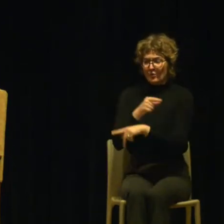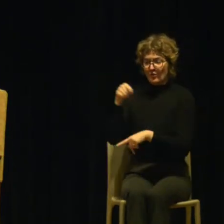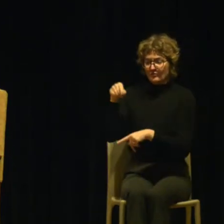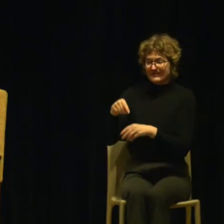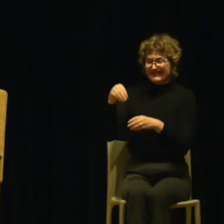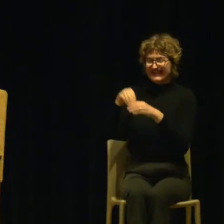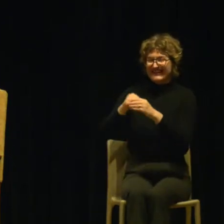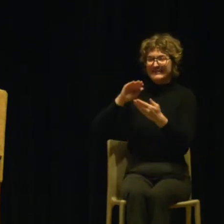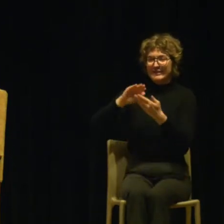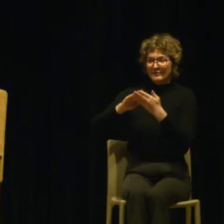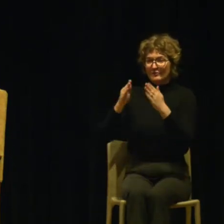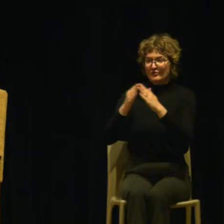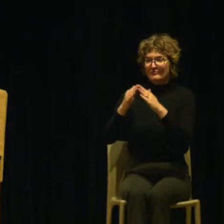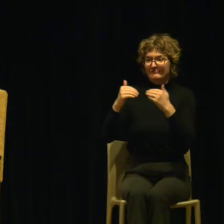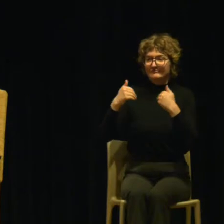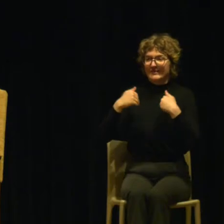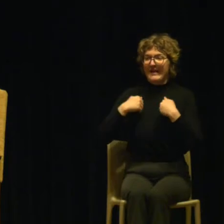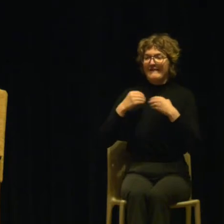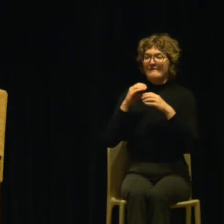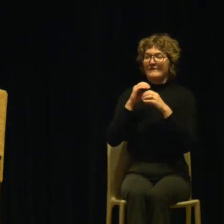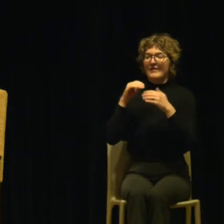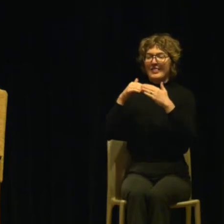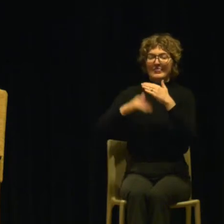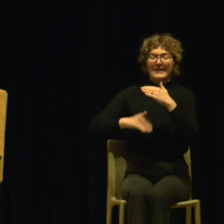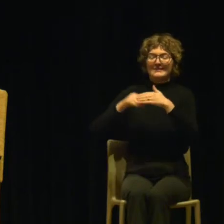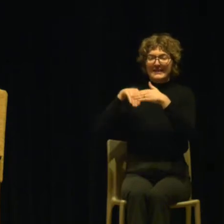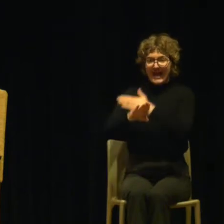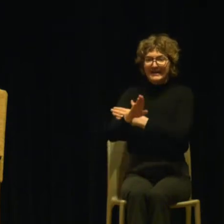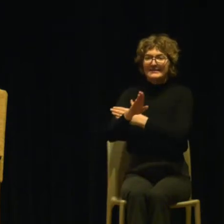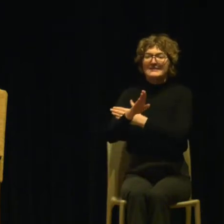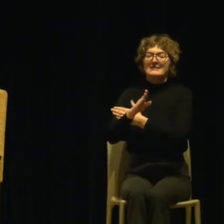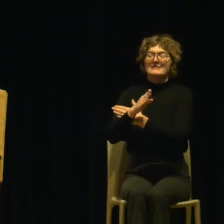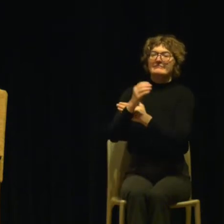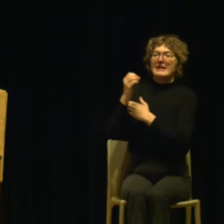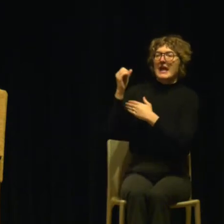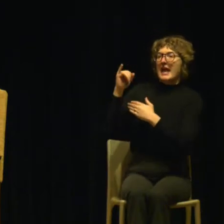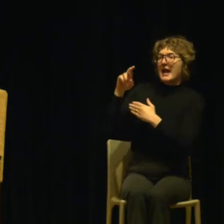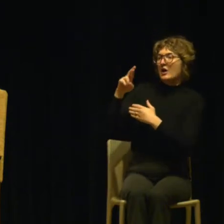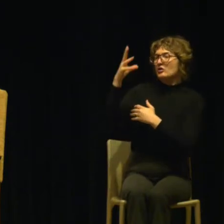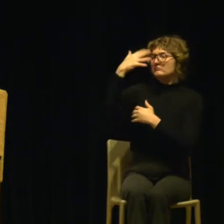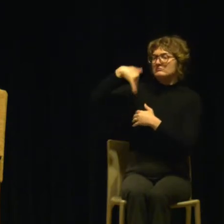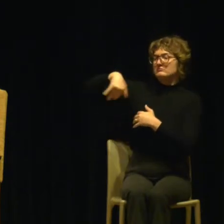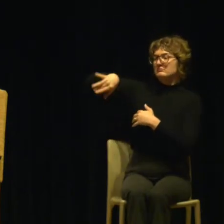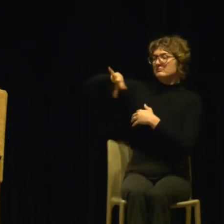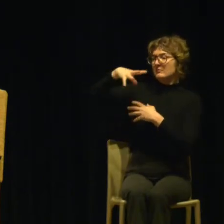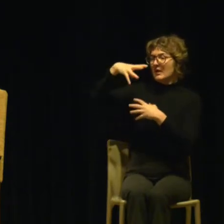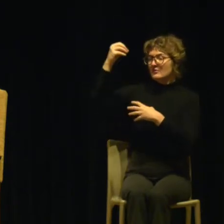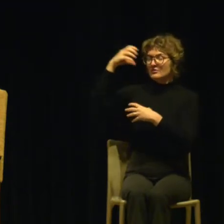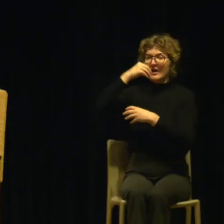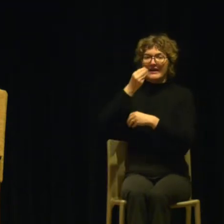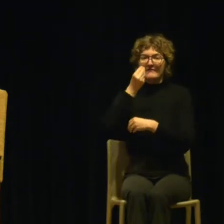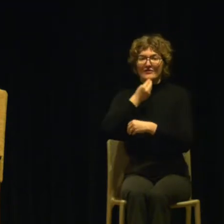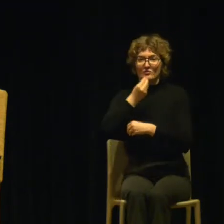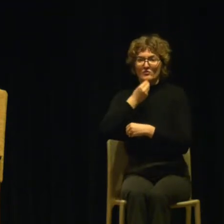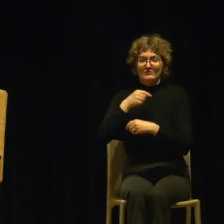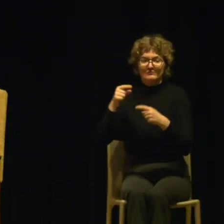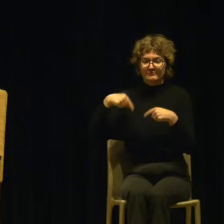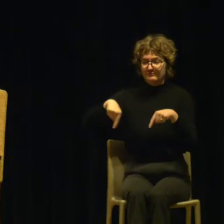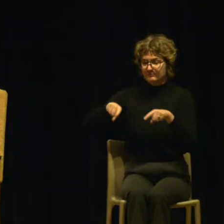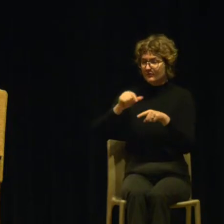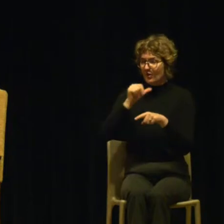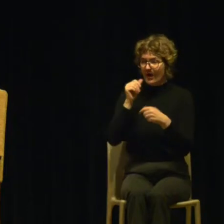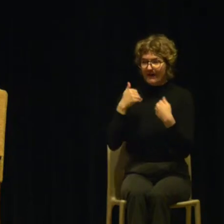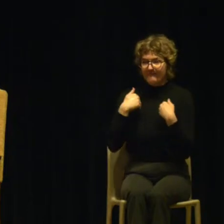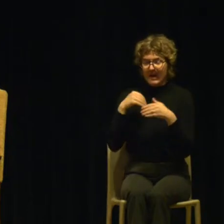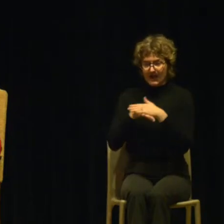food communities deserts, that have the least access to fresh air, outdoor space, and fresh food. So, you know, these are